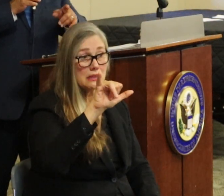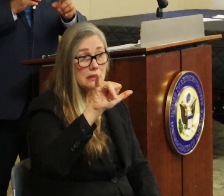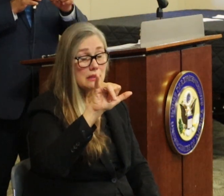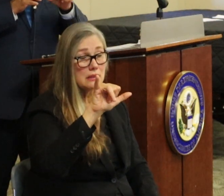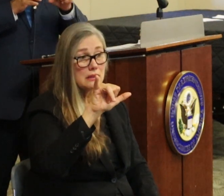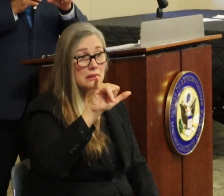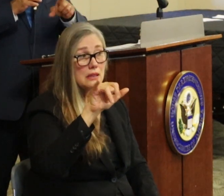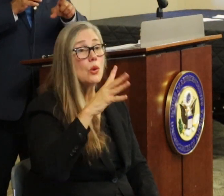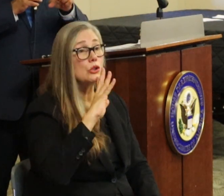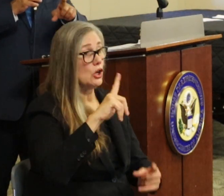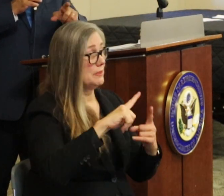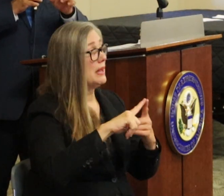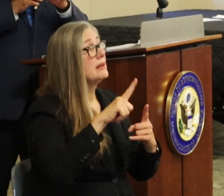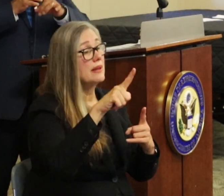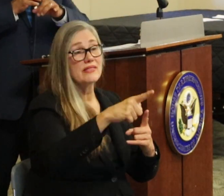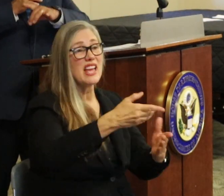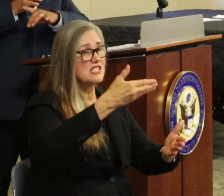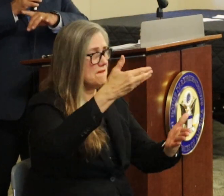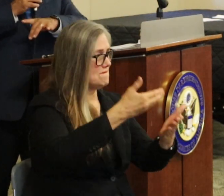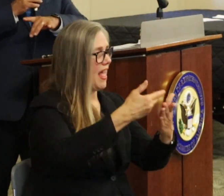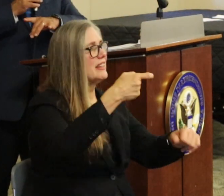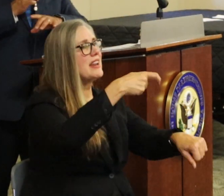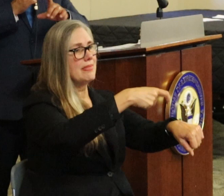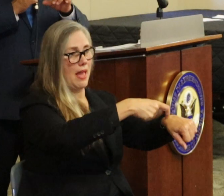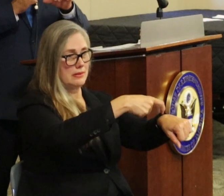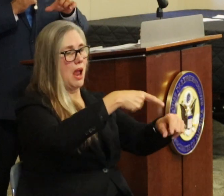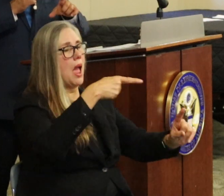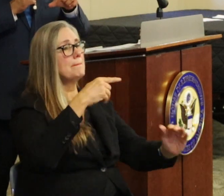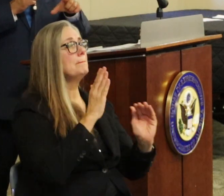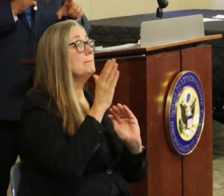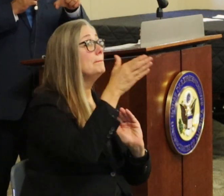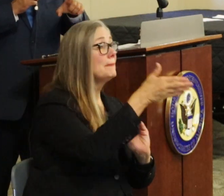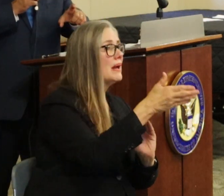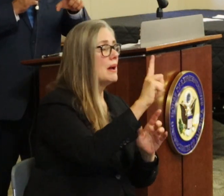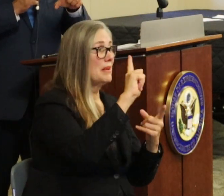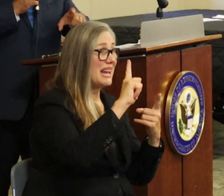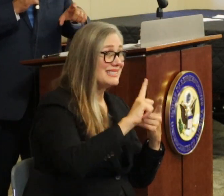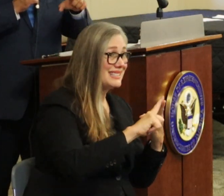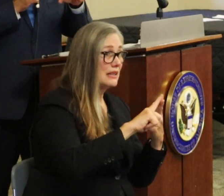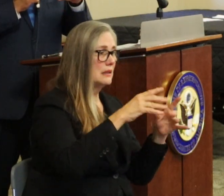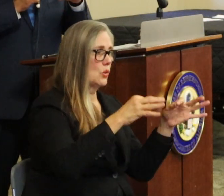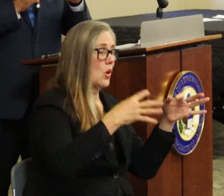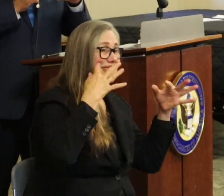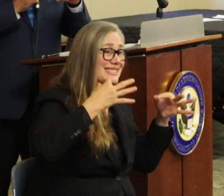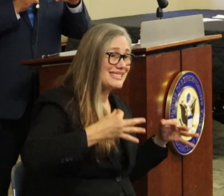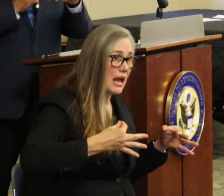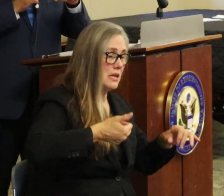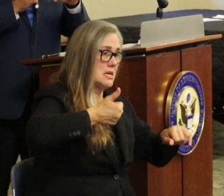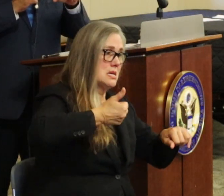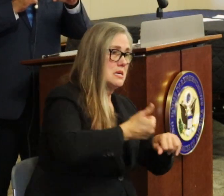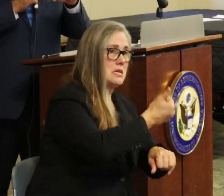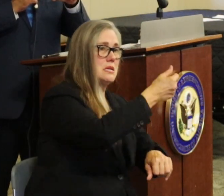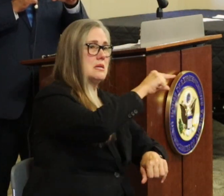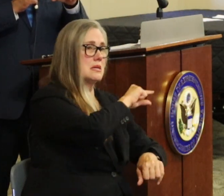question is certainly valid at that point in time. But until you get that outcome through